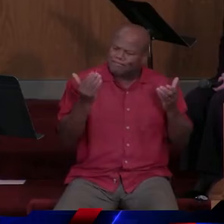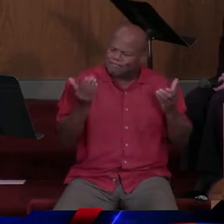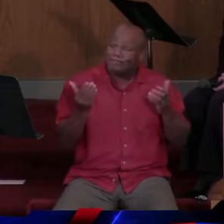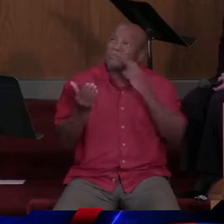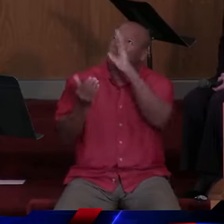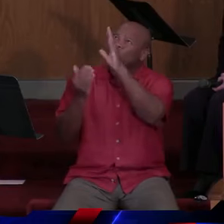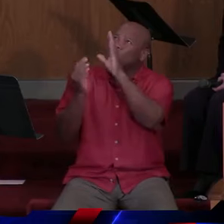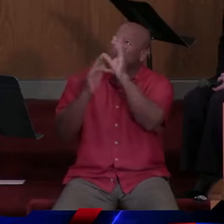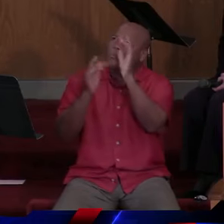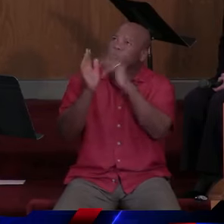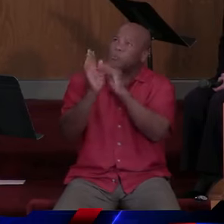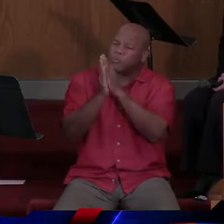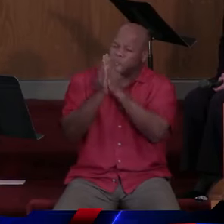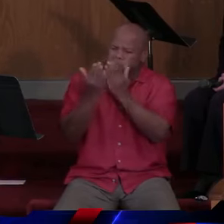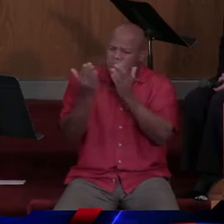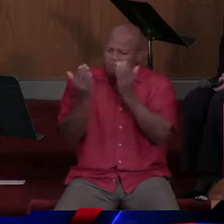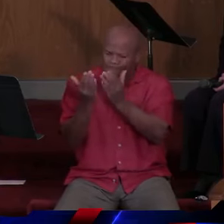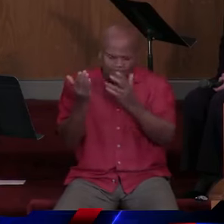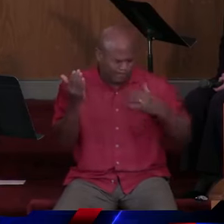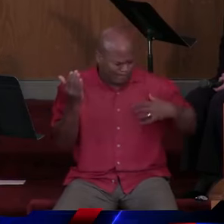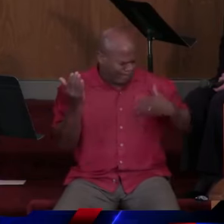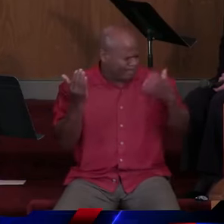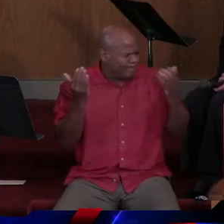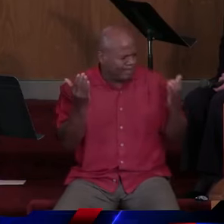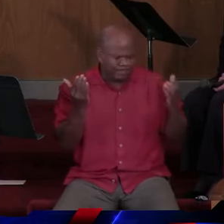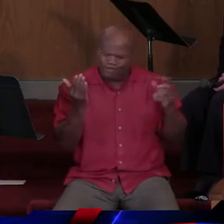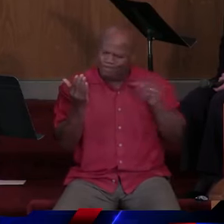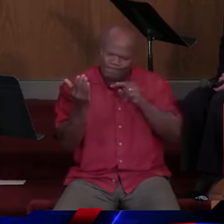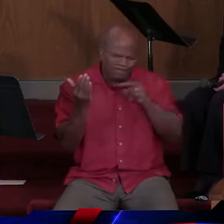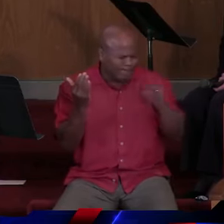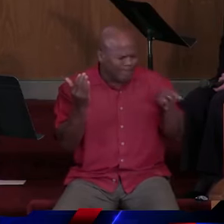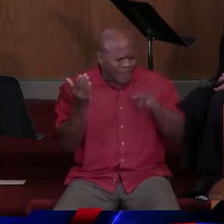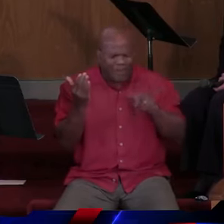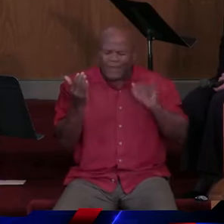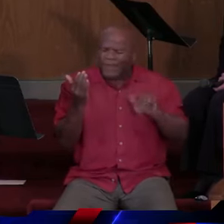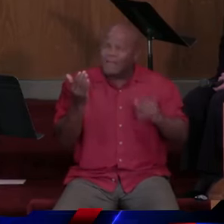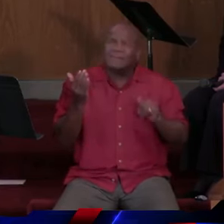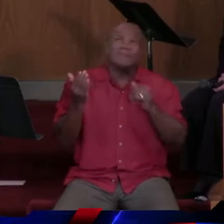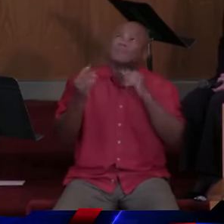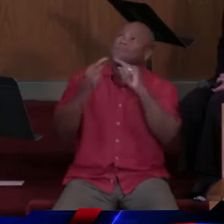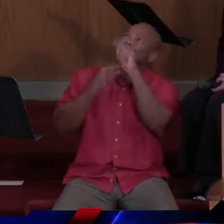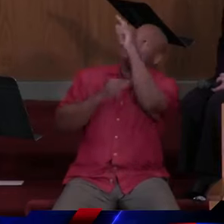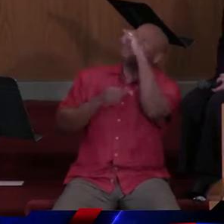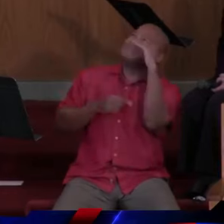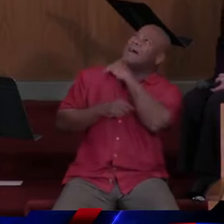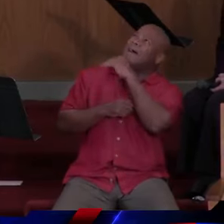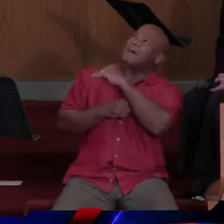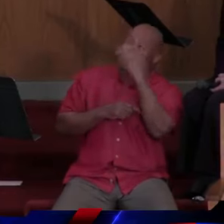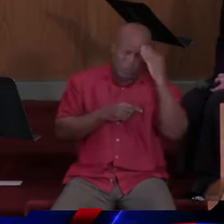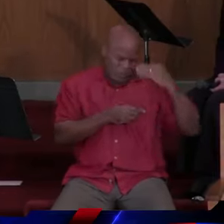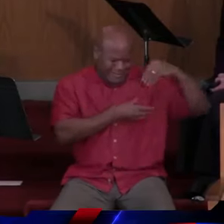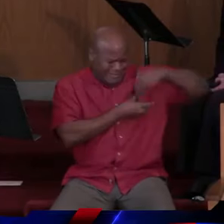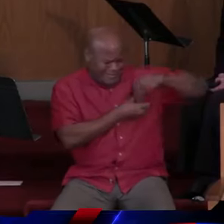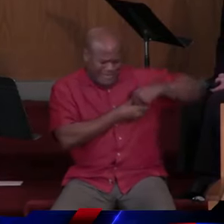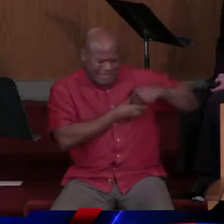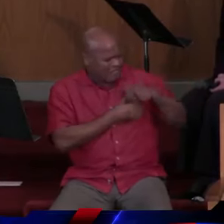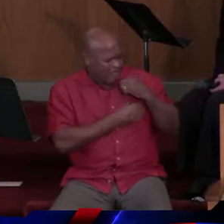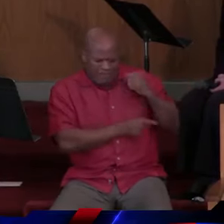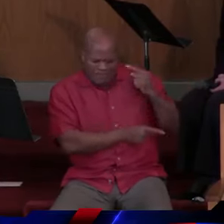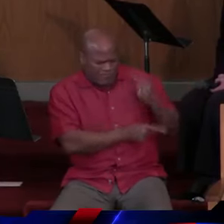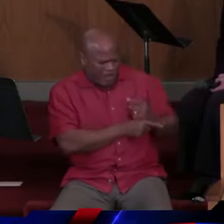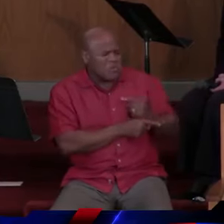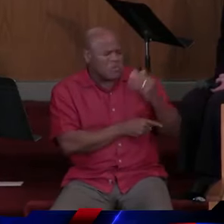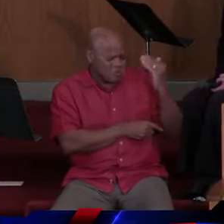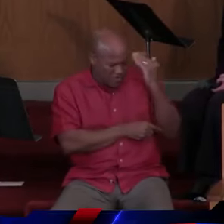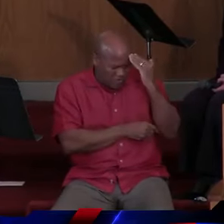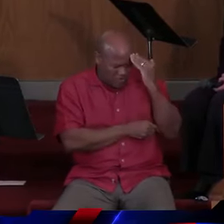and guides us into all truth. God, we can't lie to you. We know if there's inside of us things that are not right, God. If we